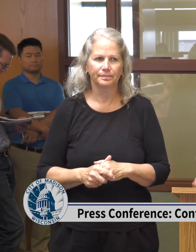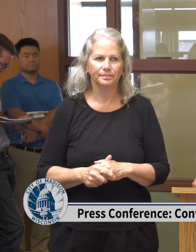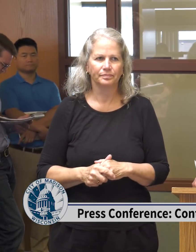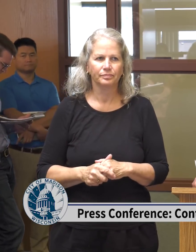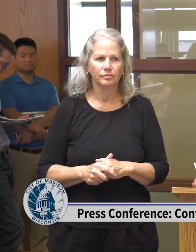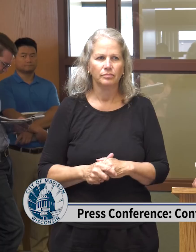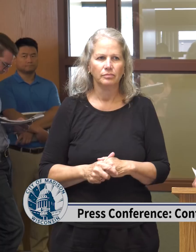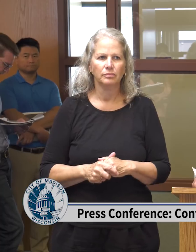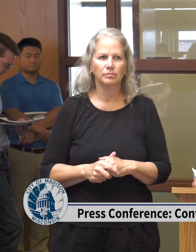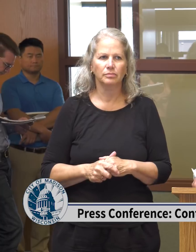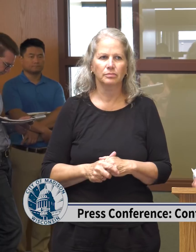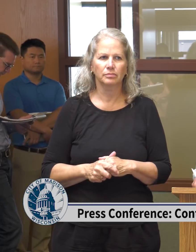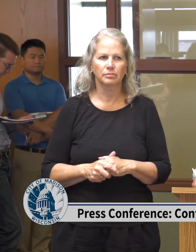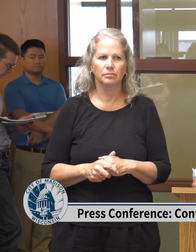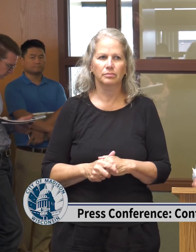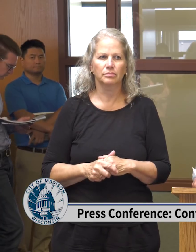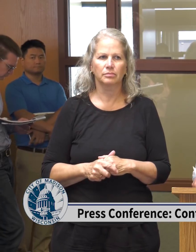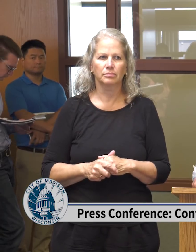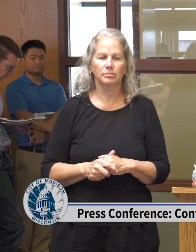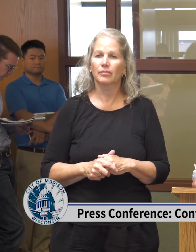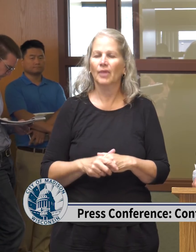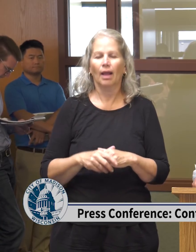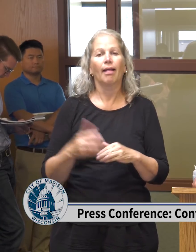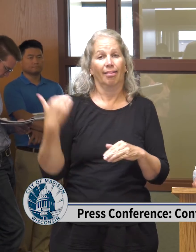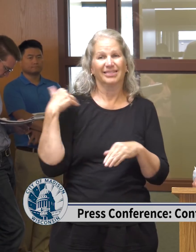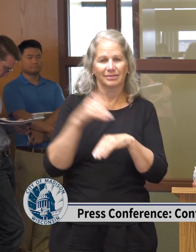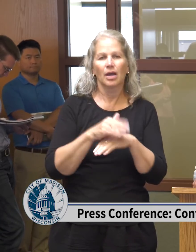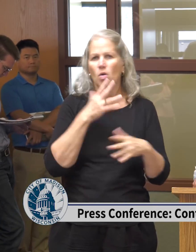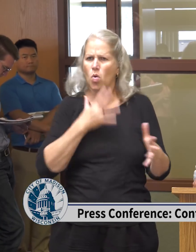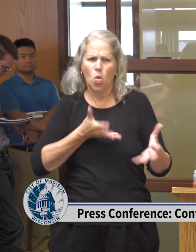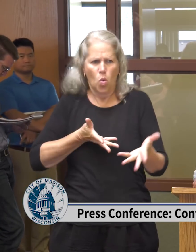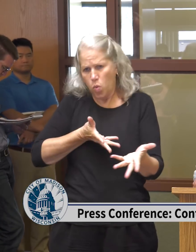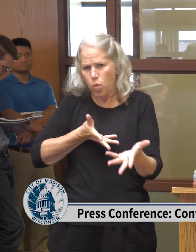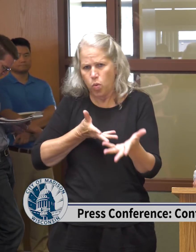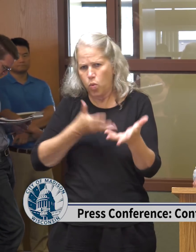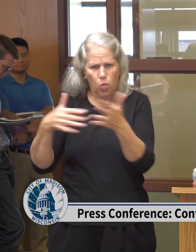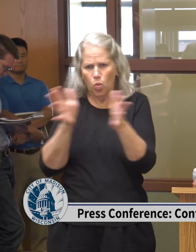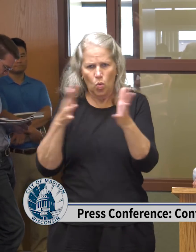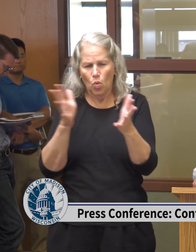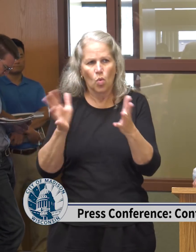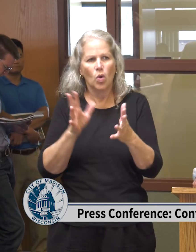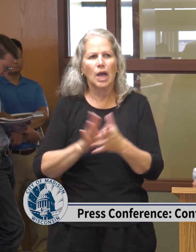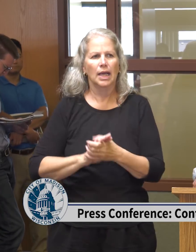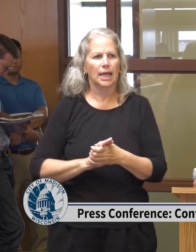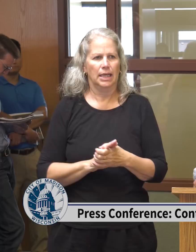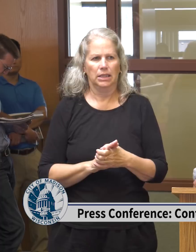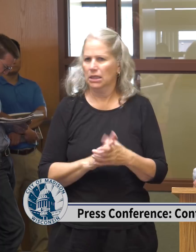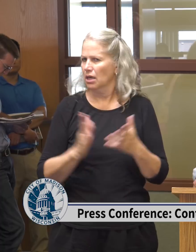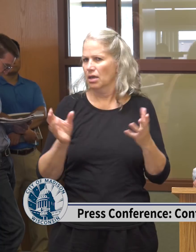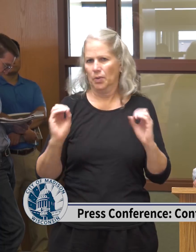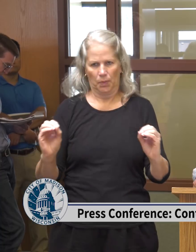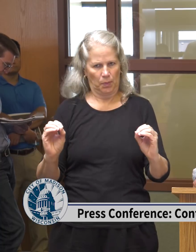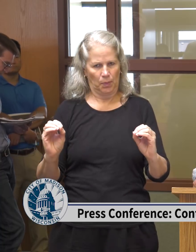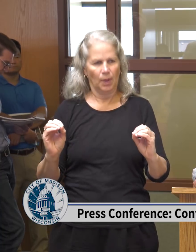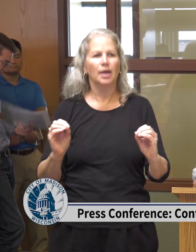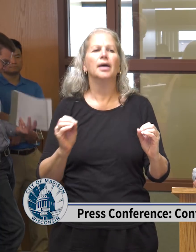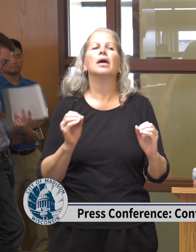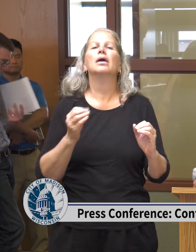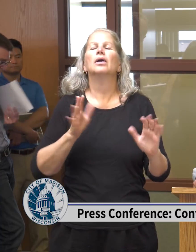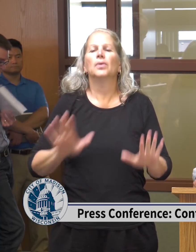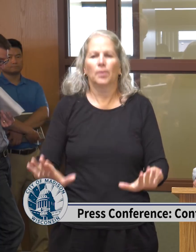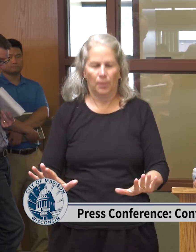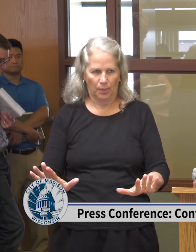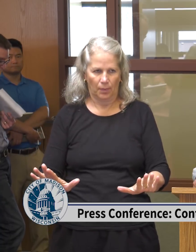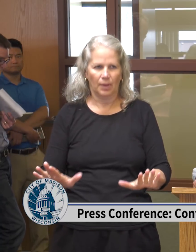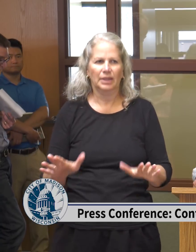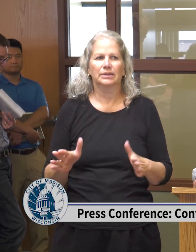down or power outages. But just in case, loss of electricity, keep